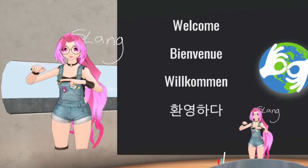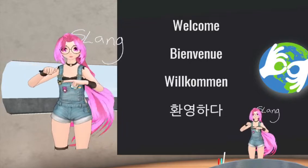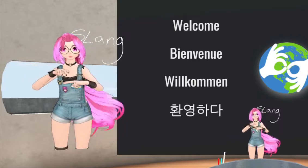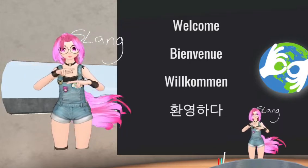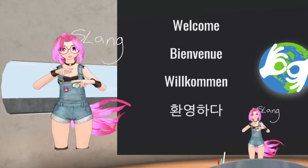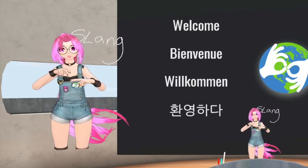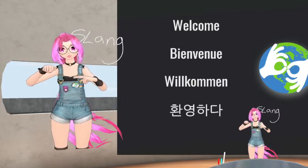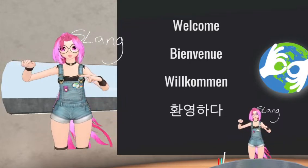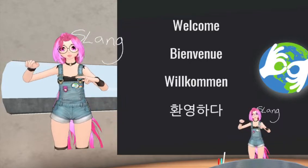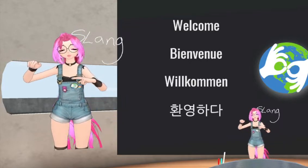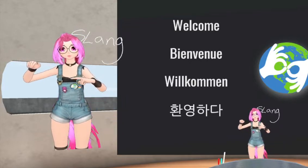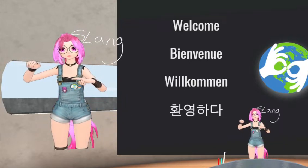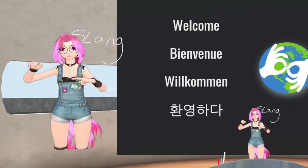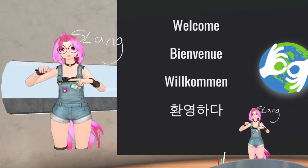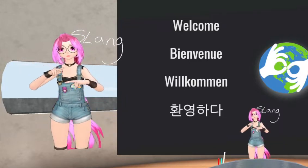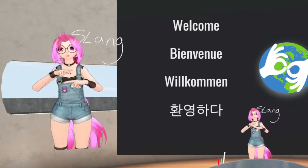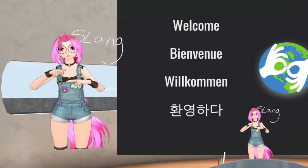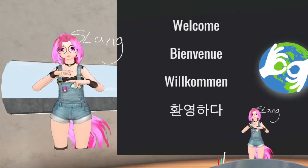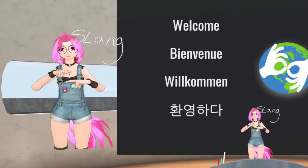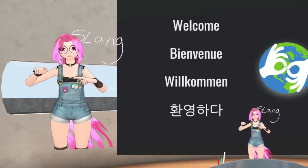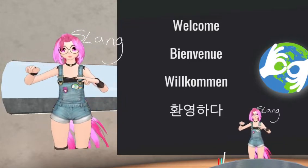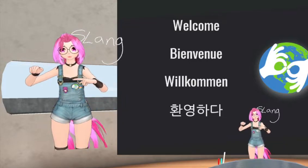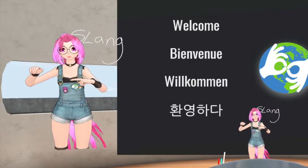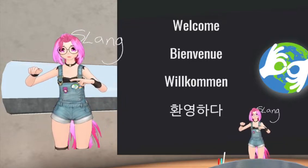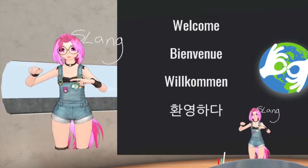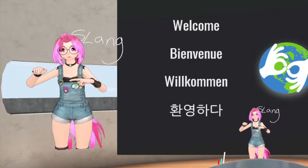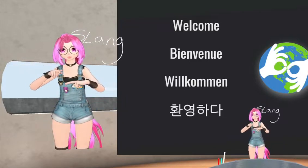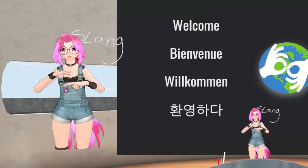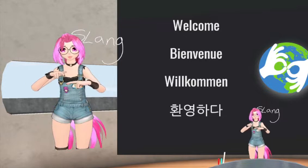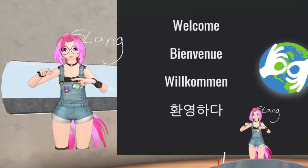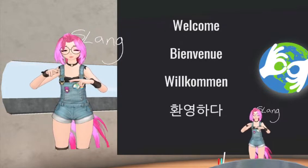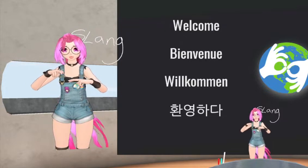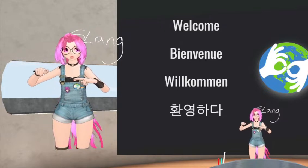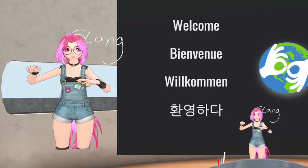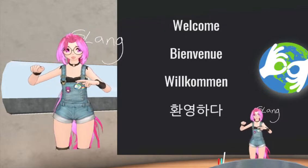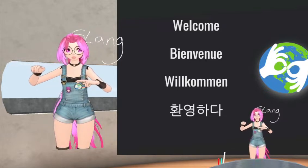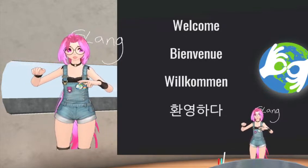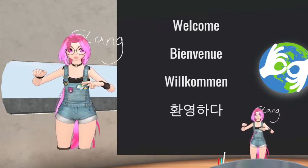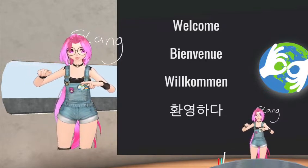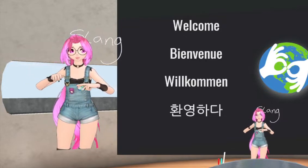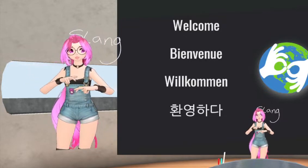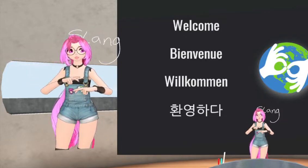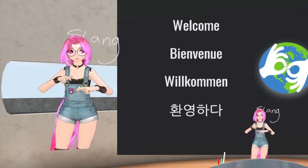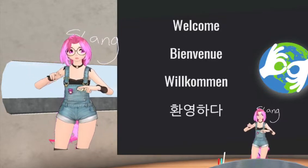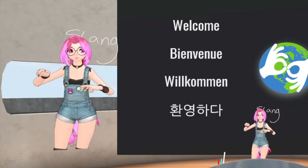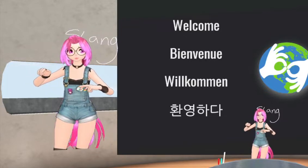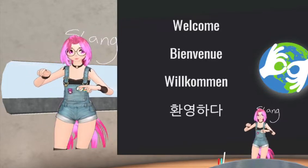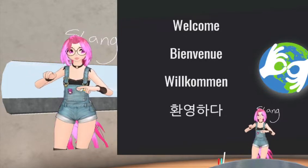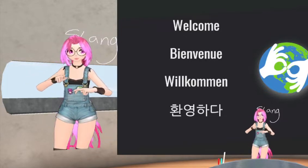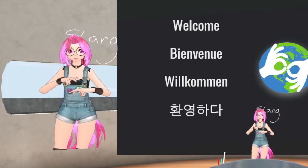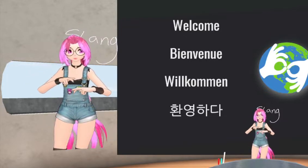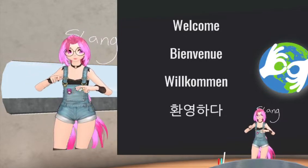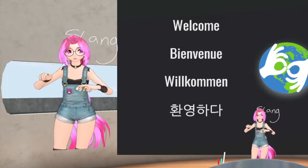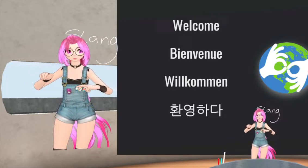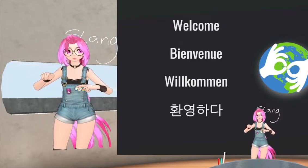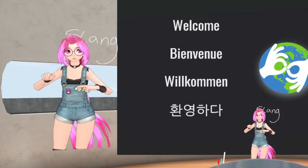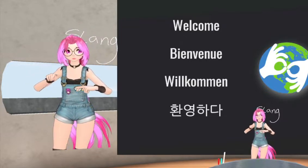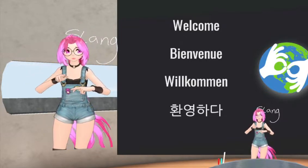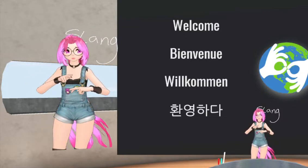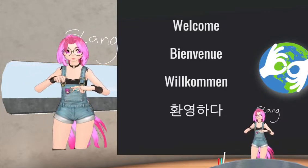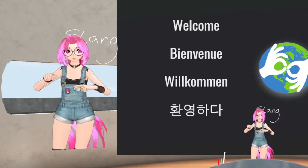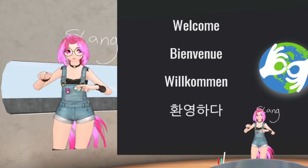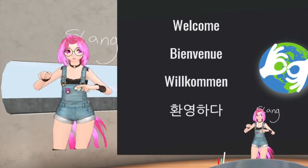did we have to be apart from people that deaf people are already very isolated and a lot of the time, now we weren't allowed to touch each other